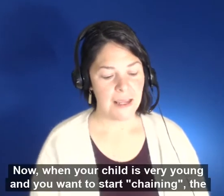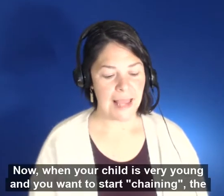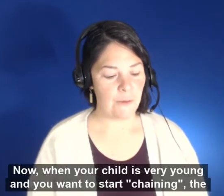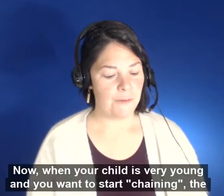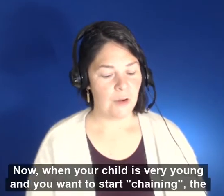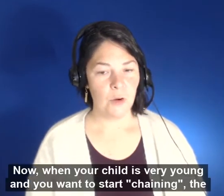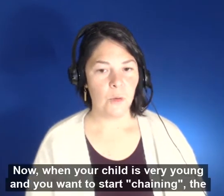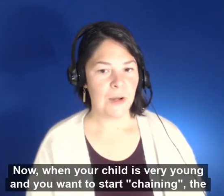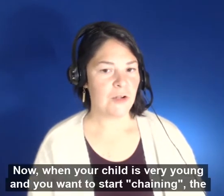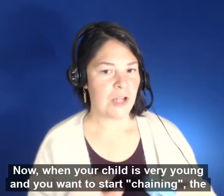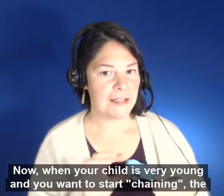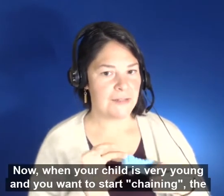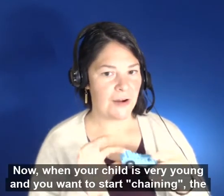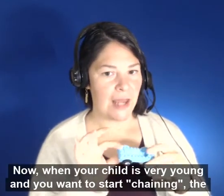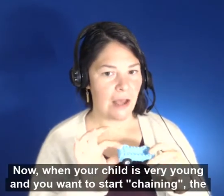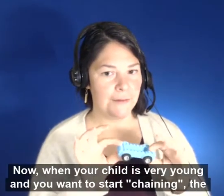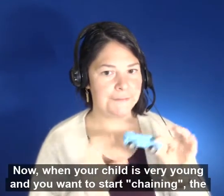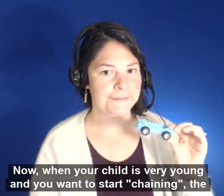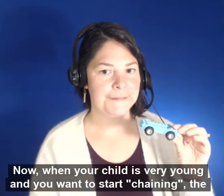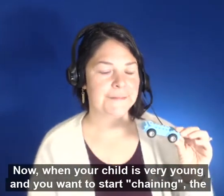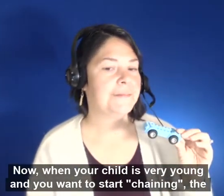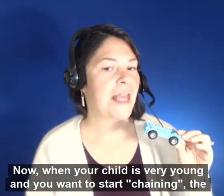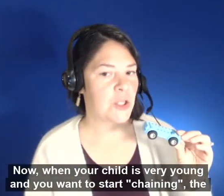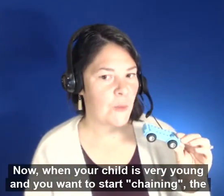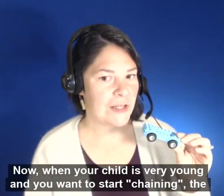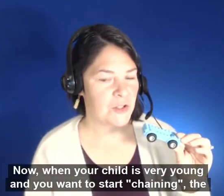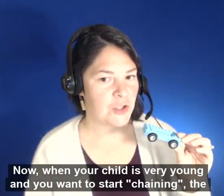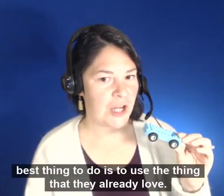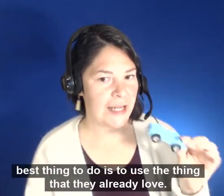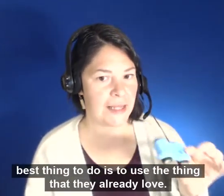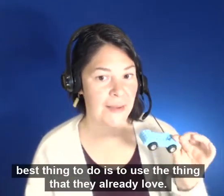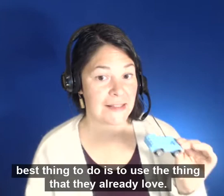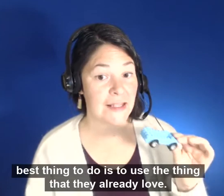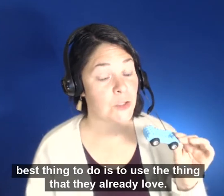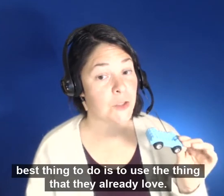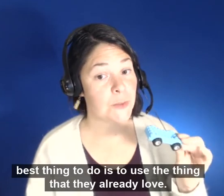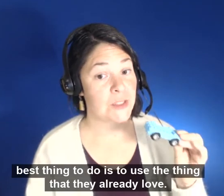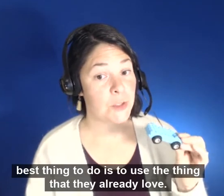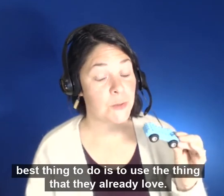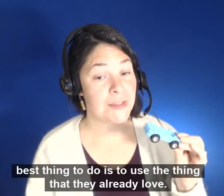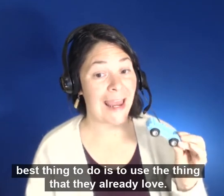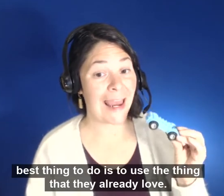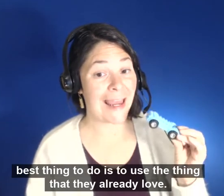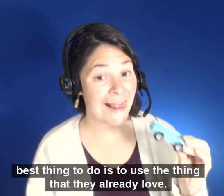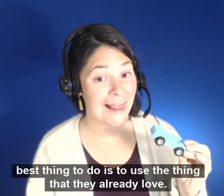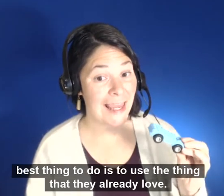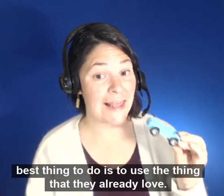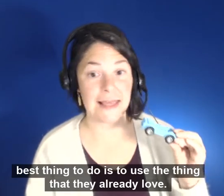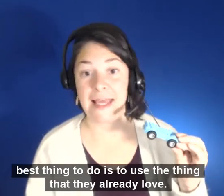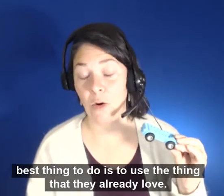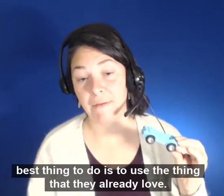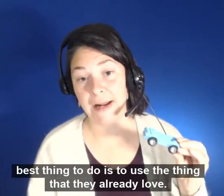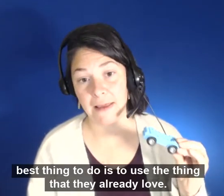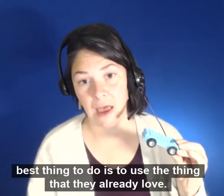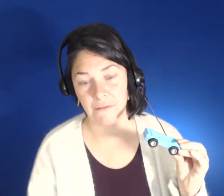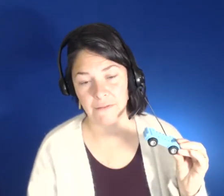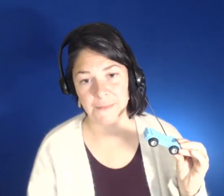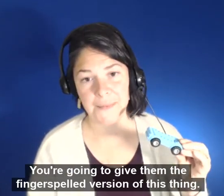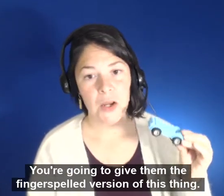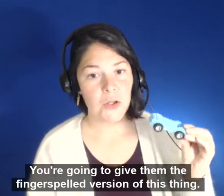Now, when your child is very young and you want to start chaining, the best thing to do is to use a thing that they already love. You're